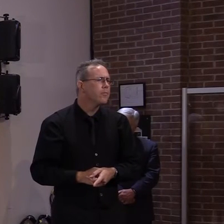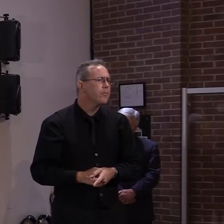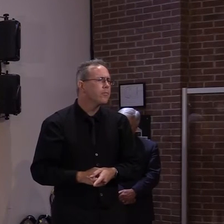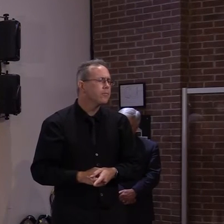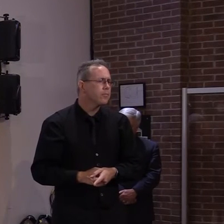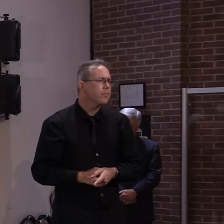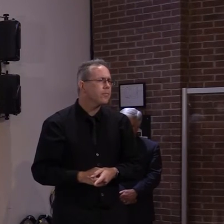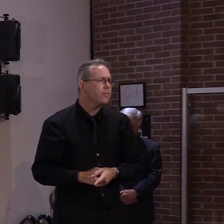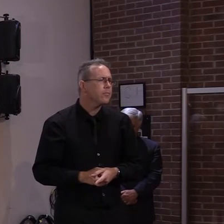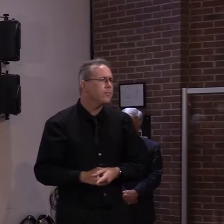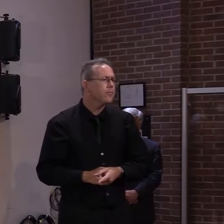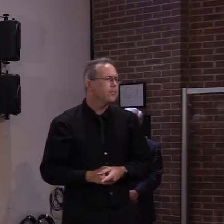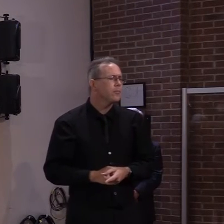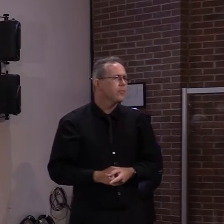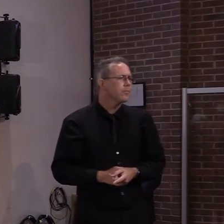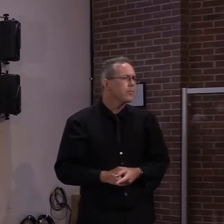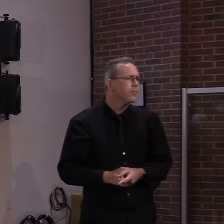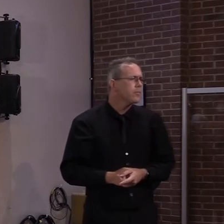There's been a issue.